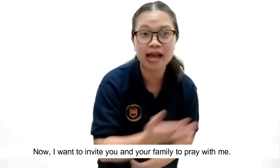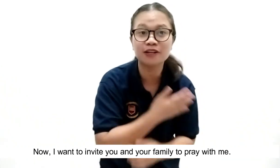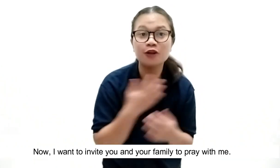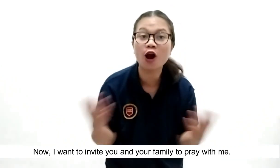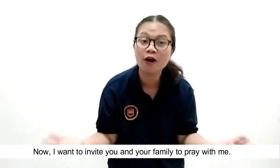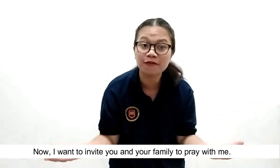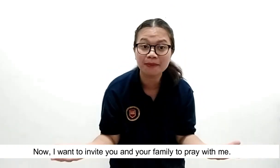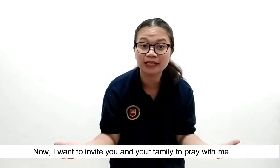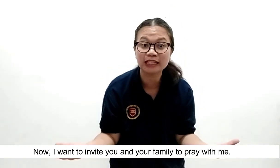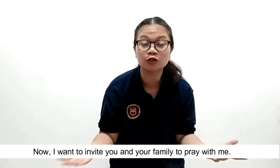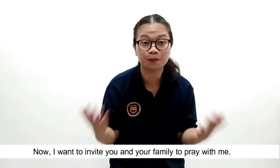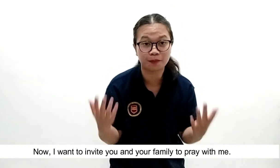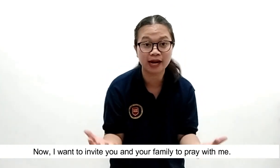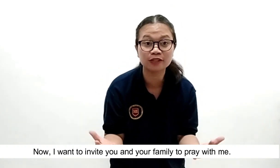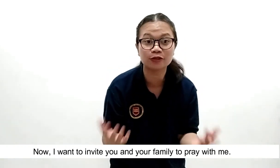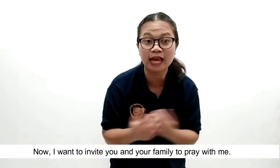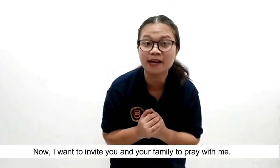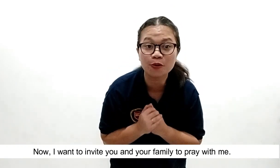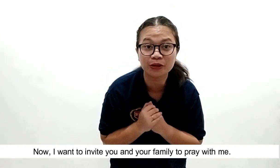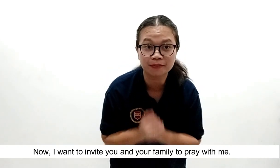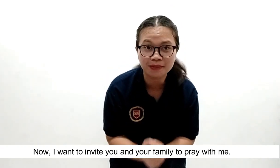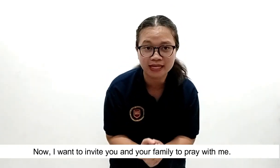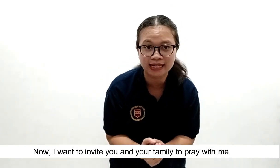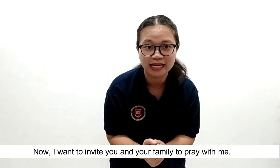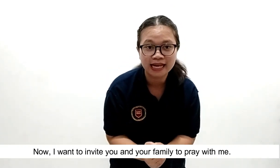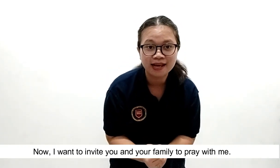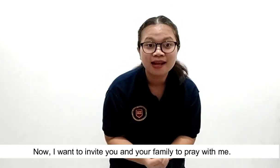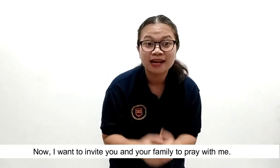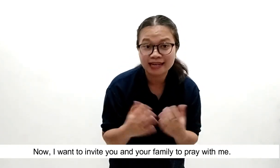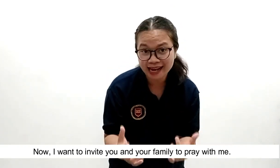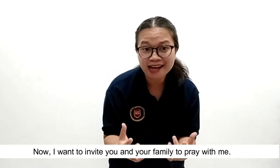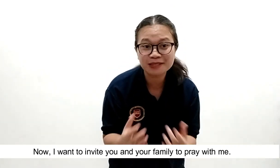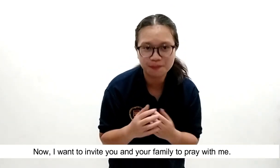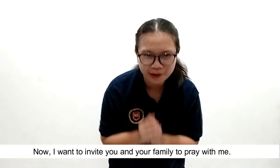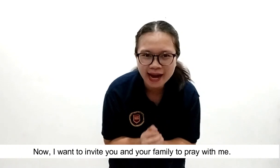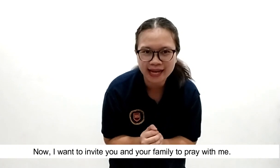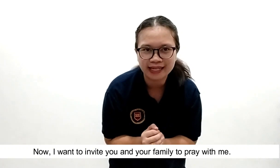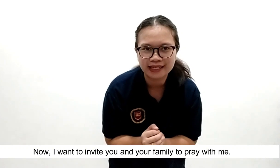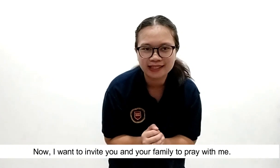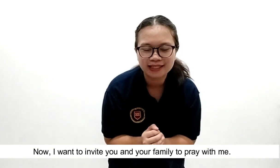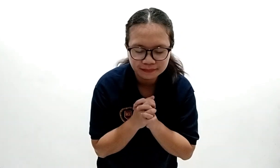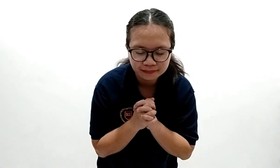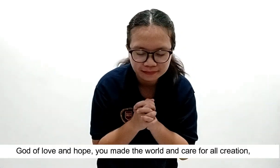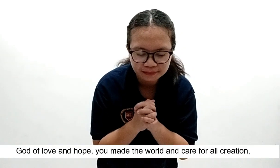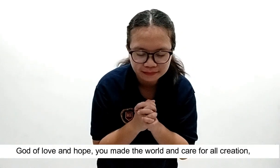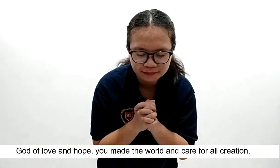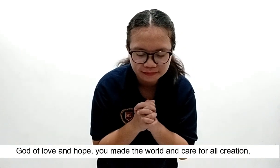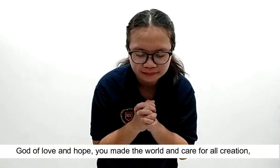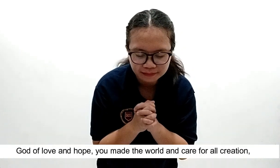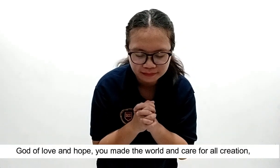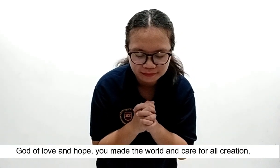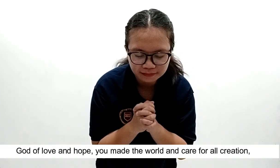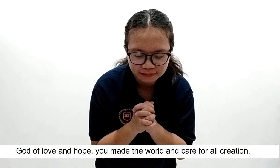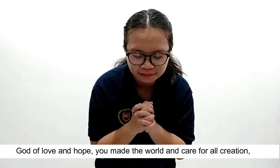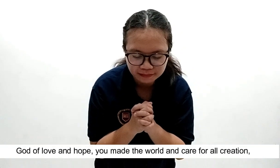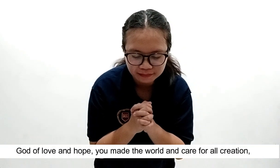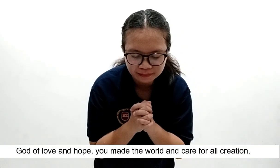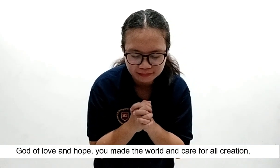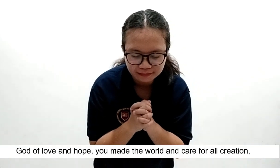and your family to pray together with me let us pray God of love and hope